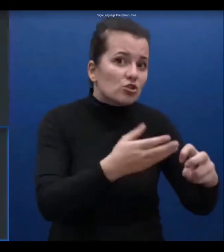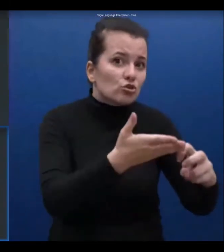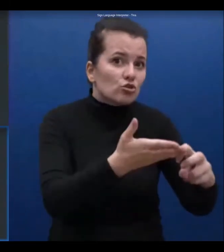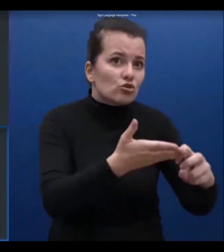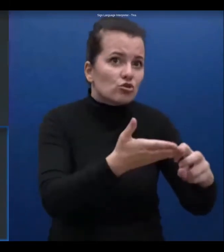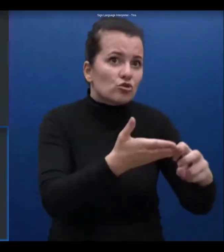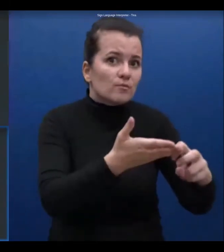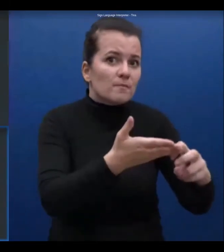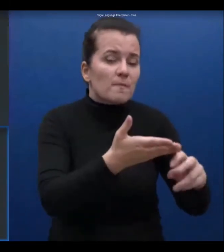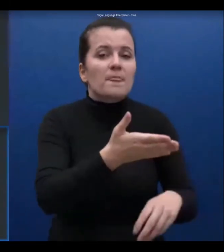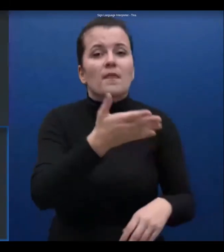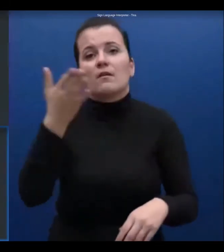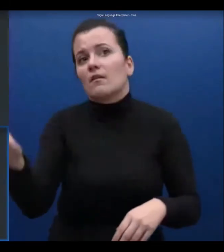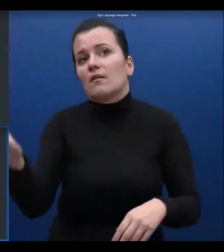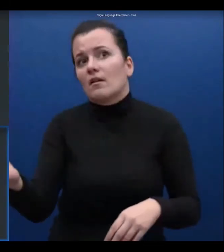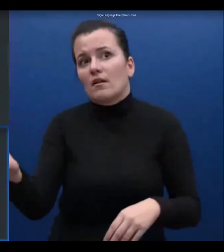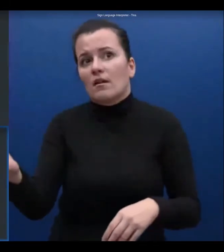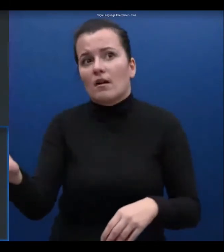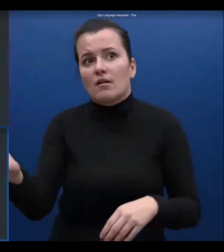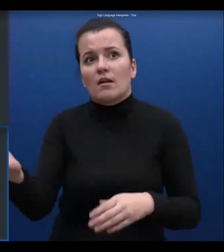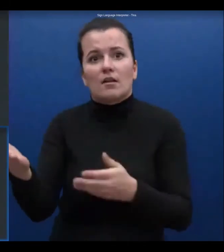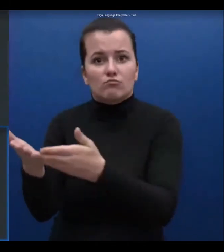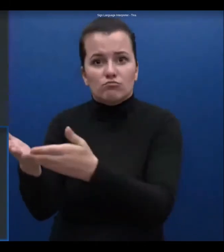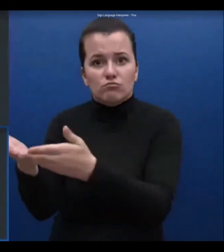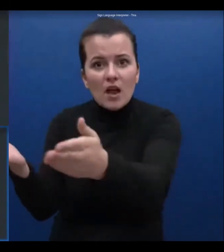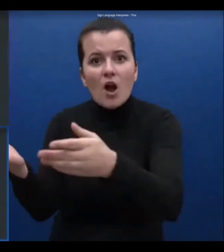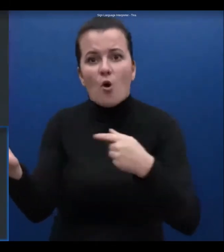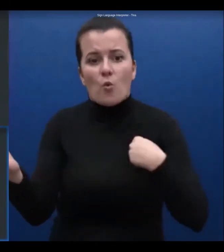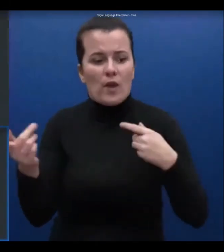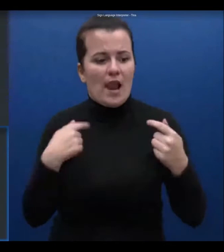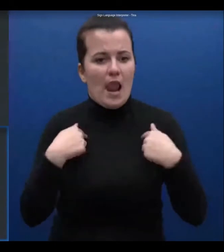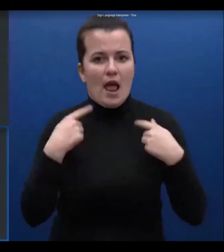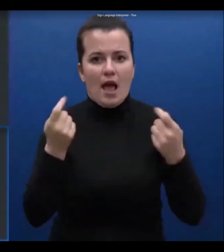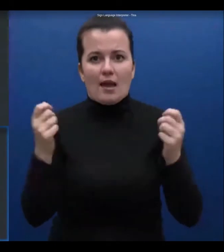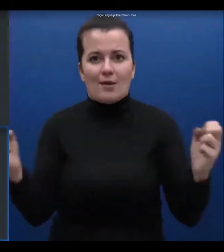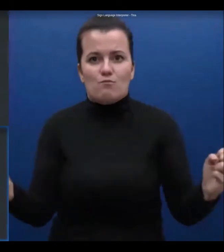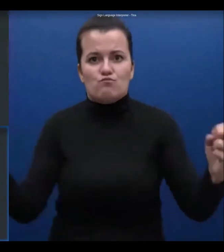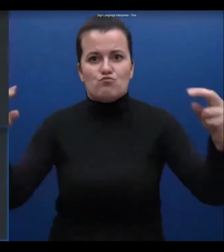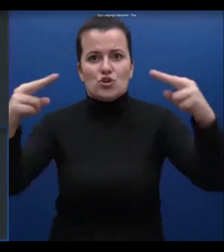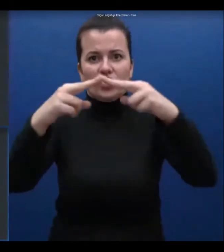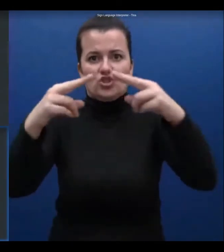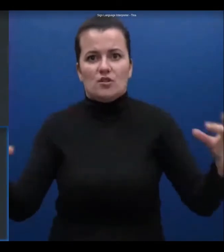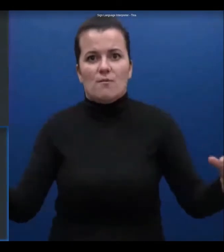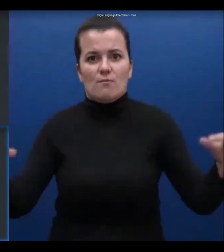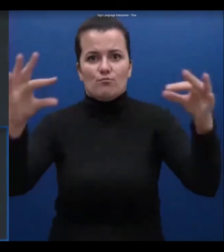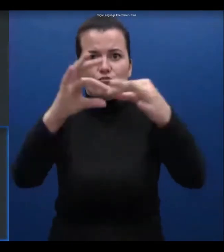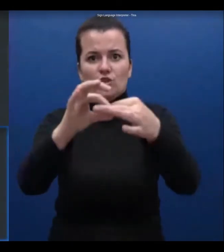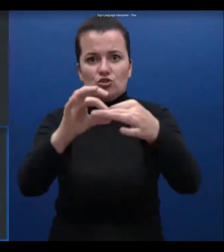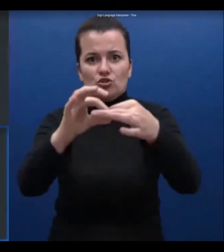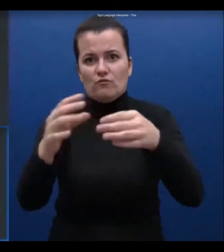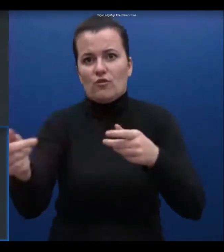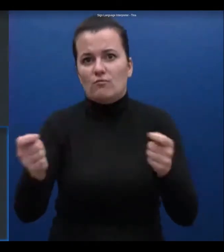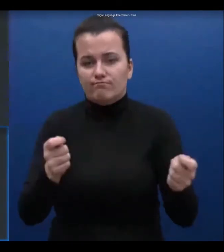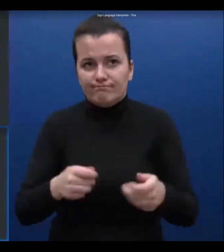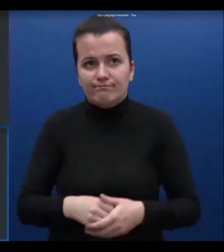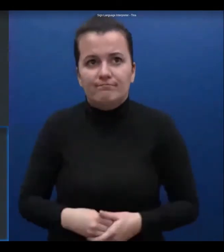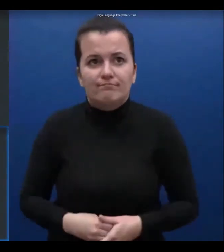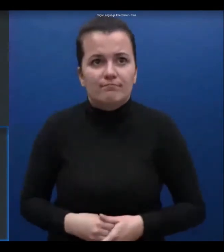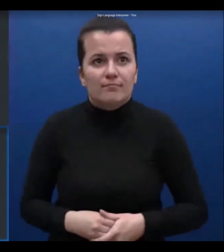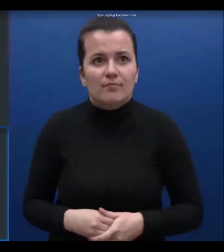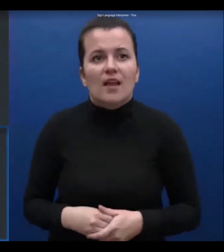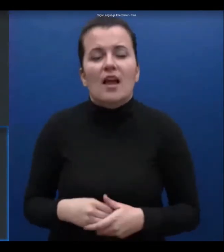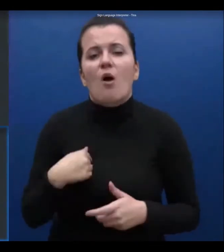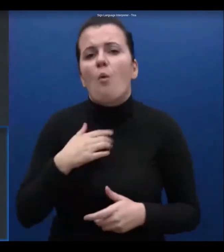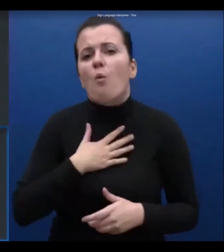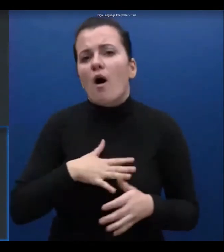the project and the most operative one, together with the territorial operators. As I will explicit in the presentation,